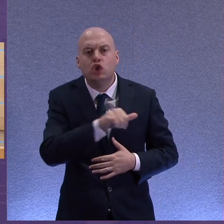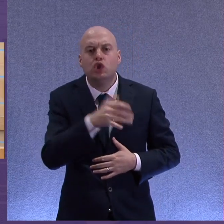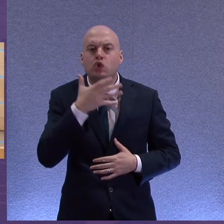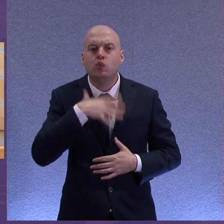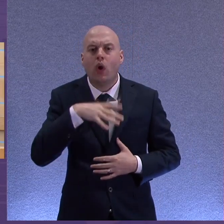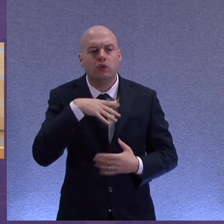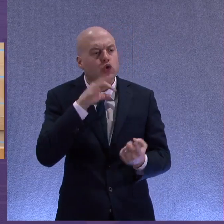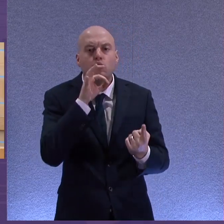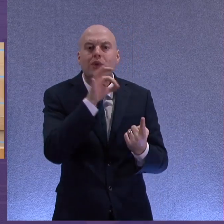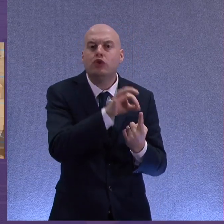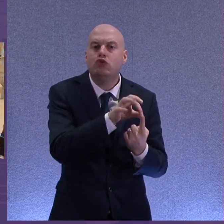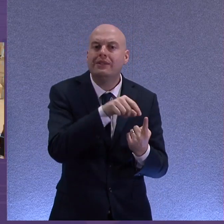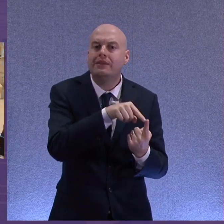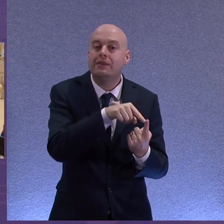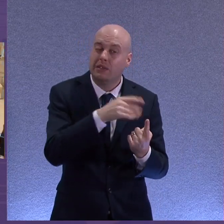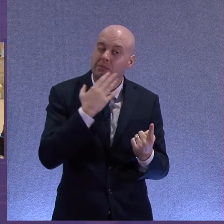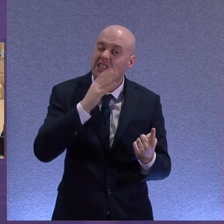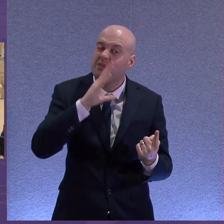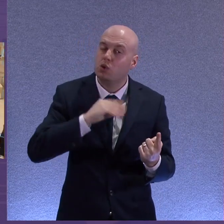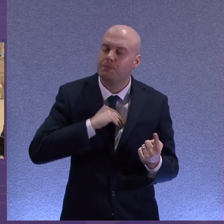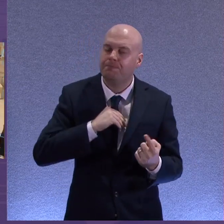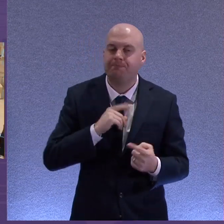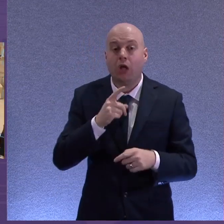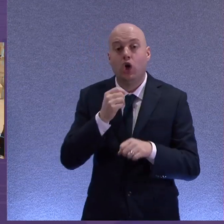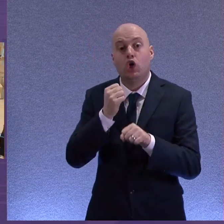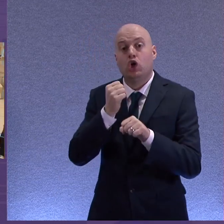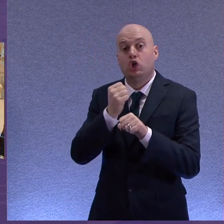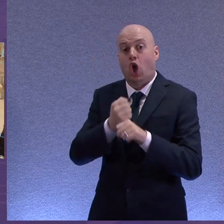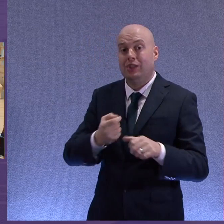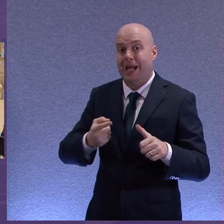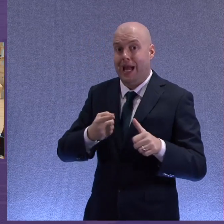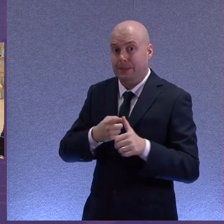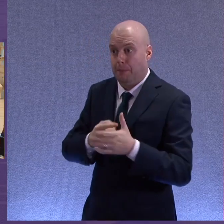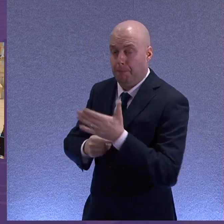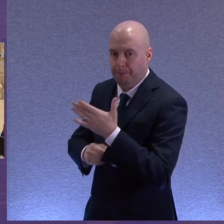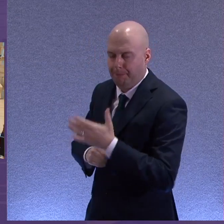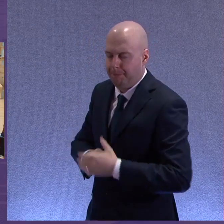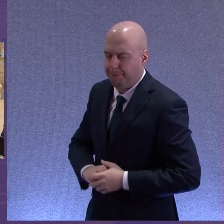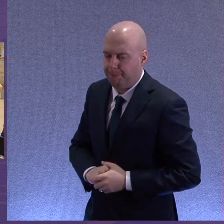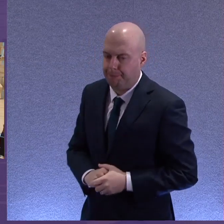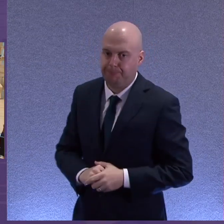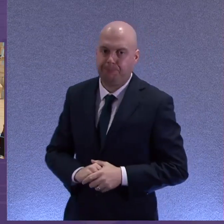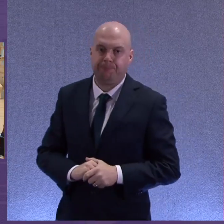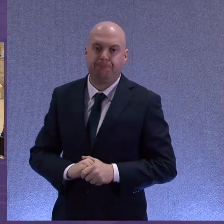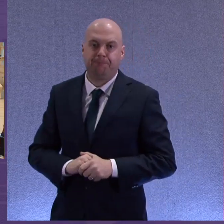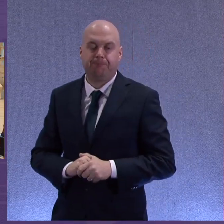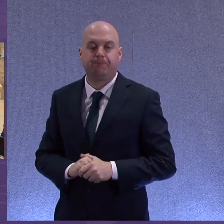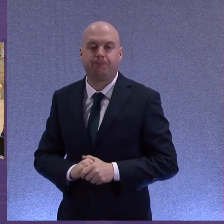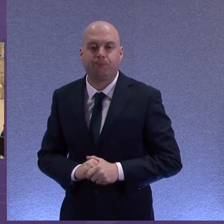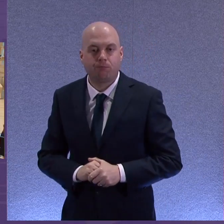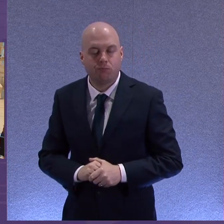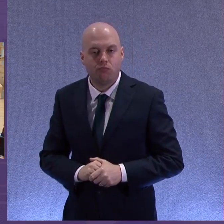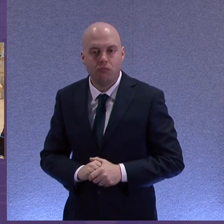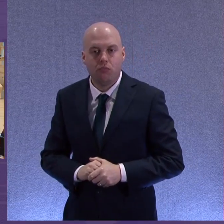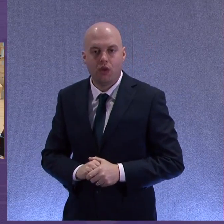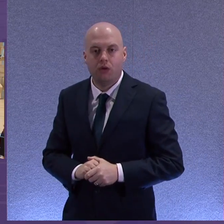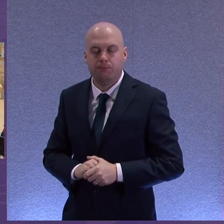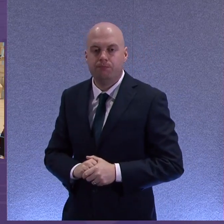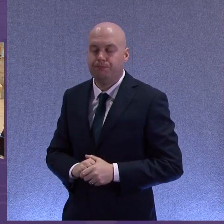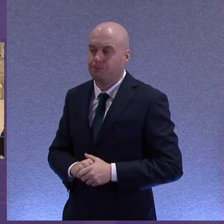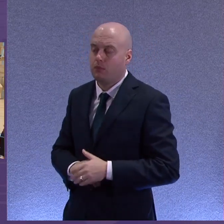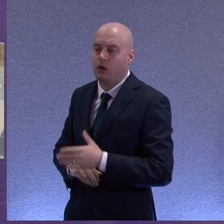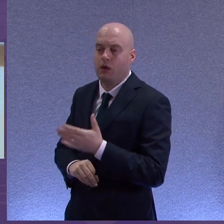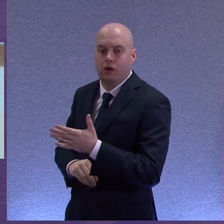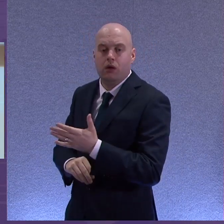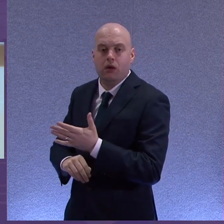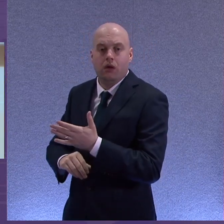Adam, to be followed by Liam Kerr. George Adam. Presiding Officer. Last weekend I was approached by many self-employed people in